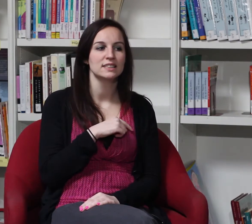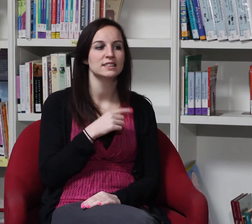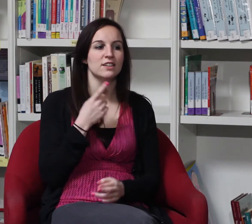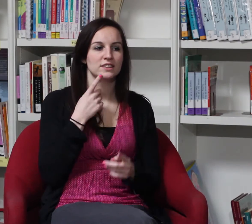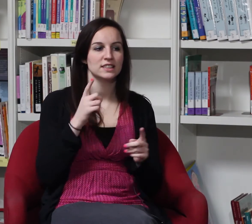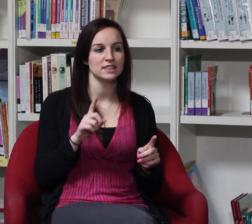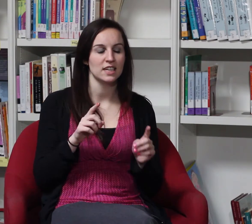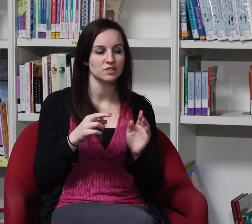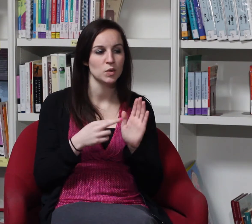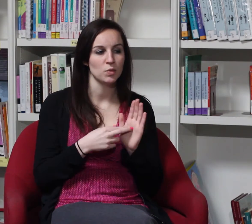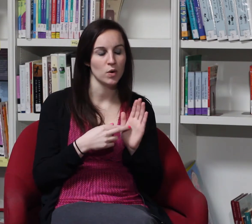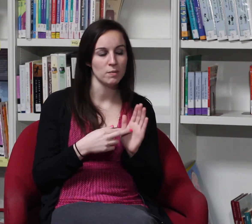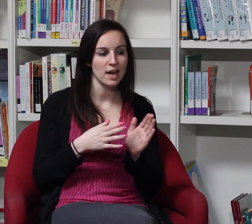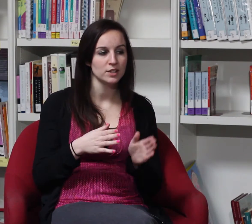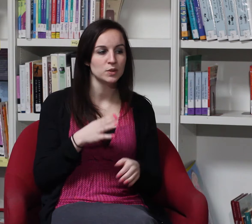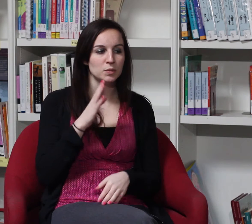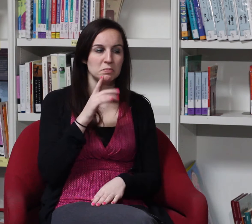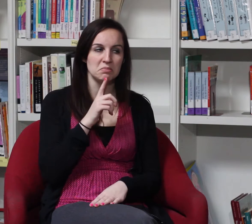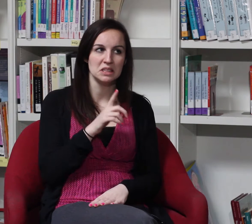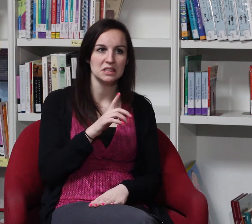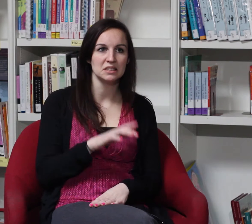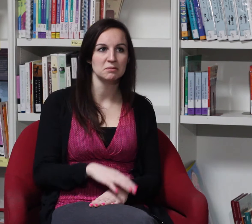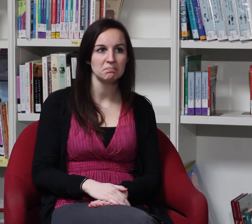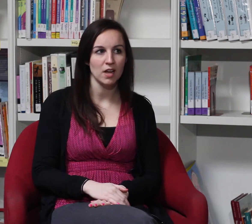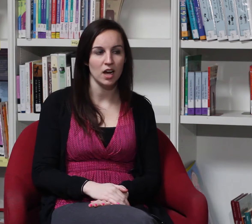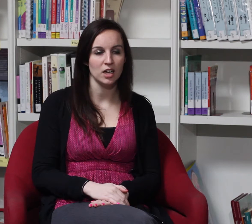Qualities of a successful role model would be,